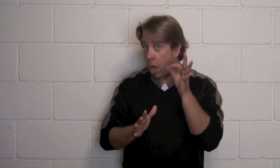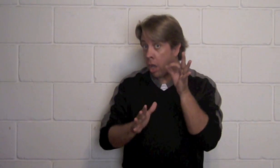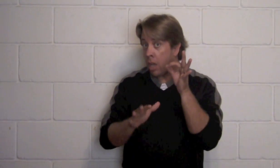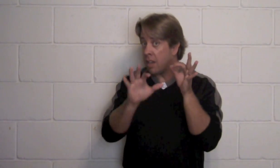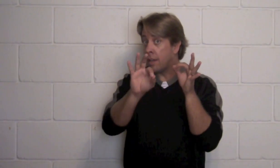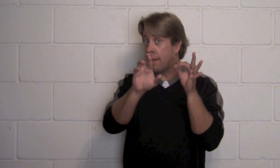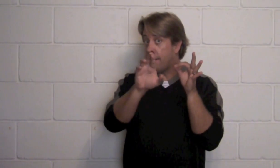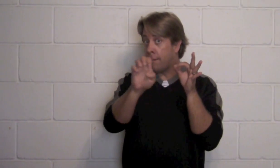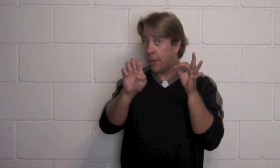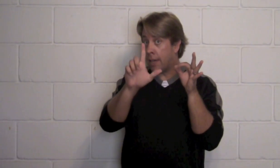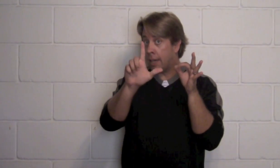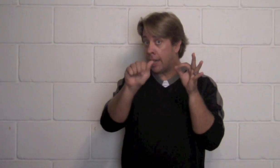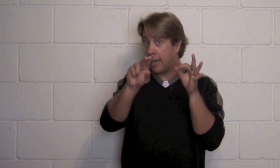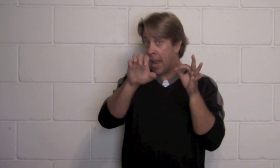interpreter,